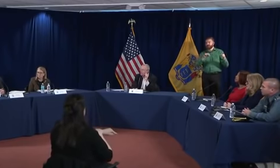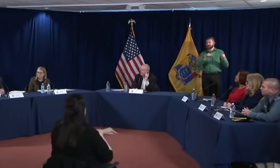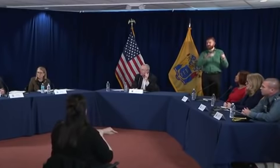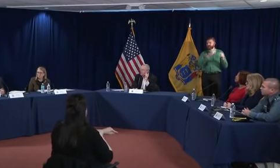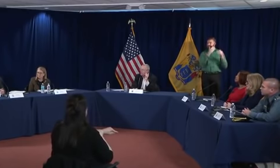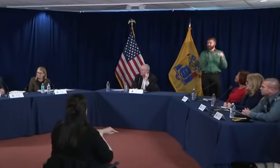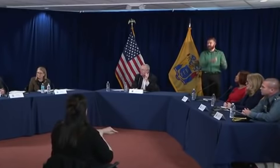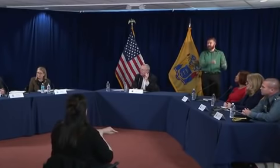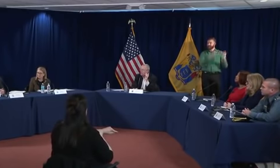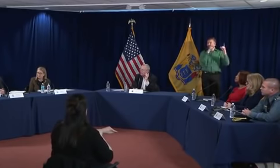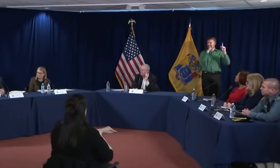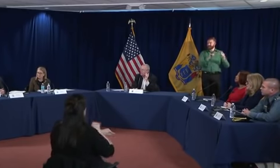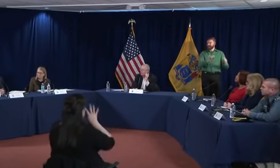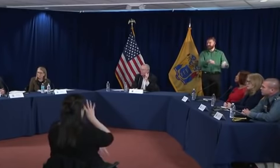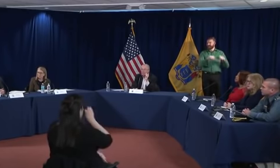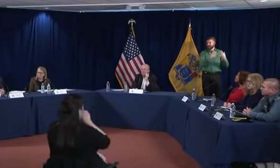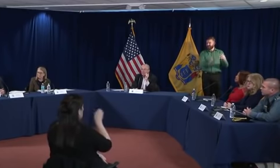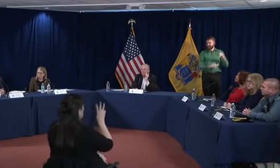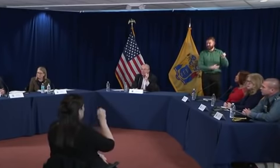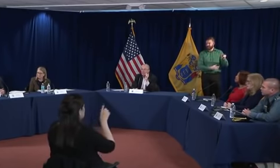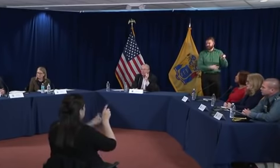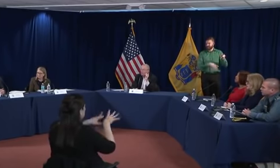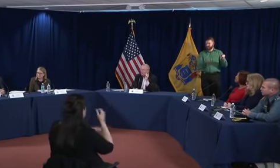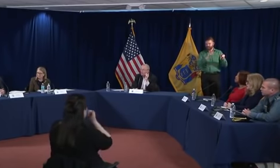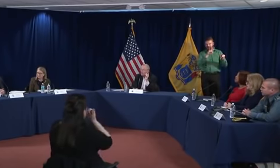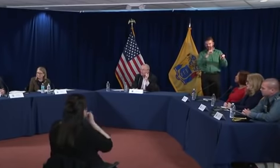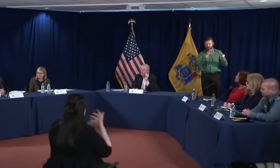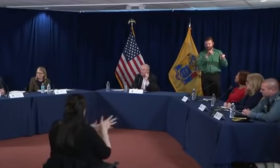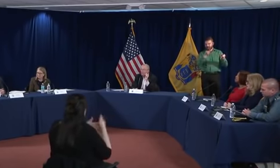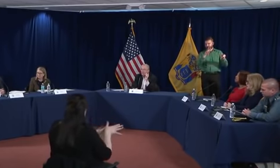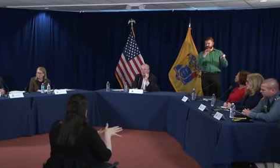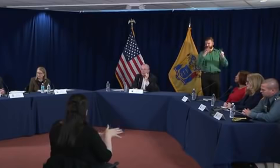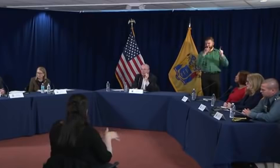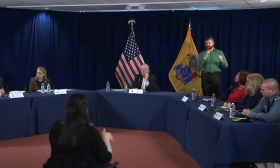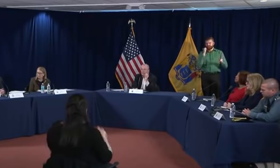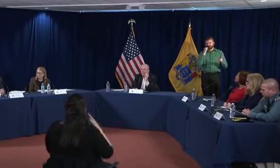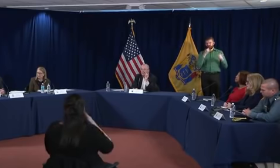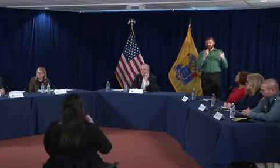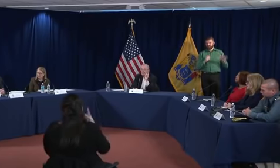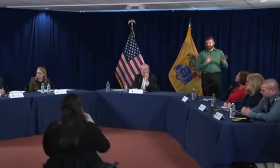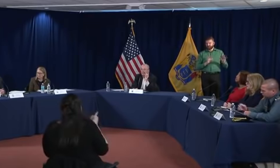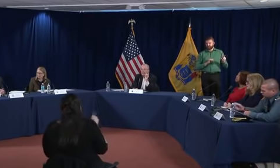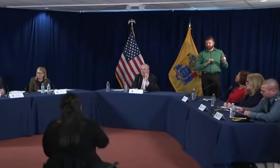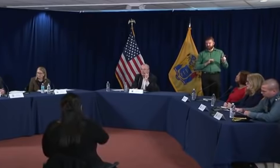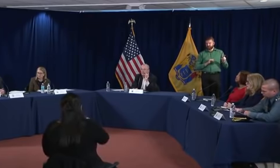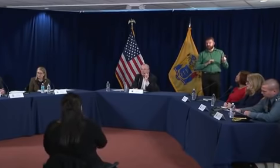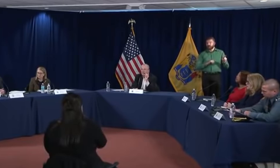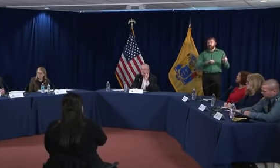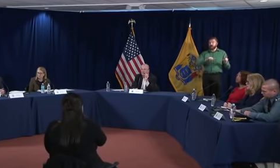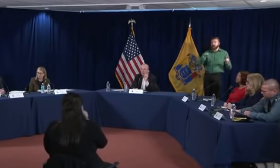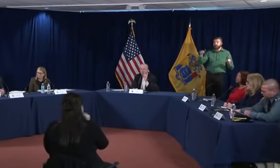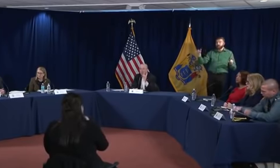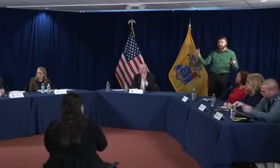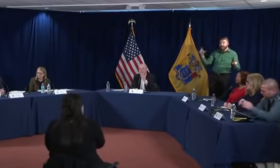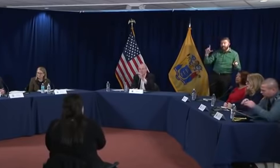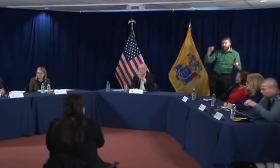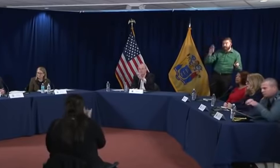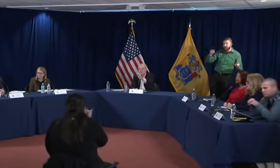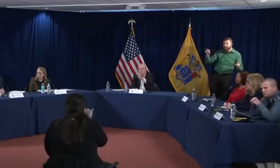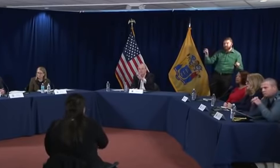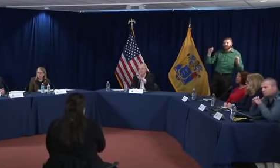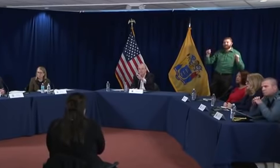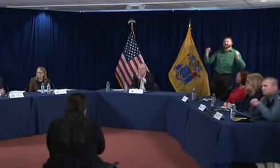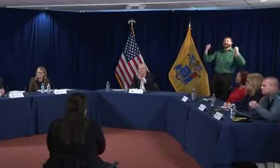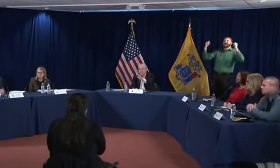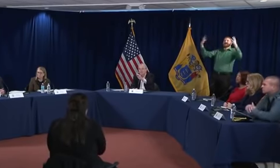do, between 40 and 60 or so. Whereas the high throughput clinical diagnostic laboratories can be in the thousands. So the same test,